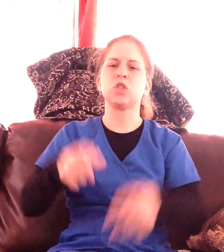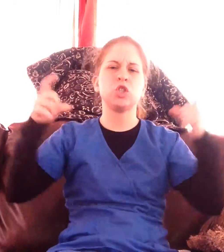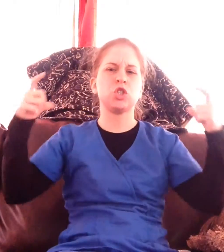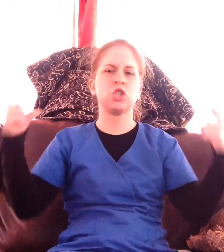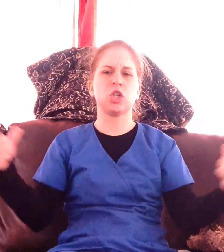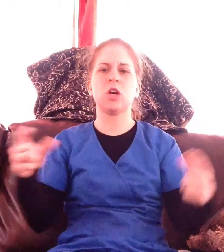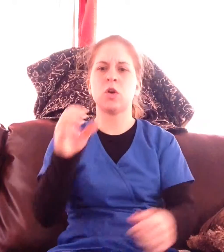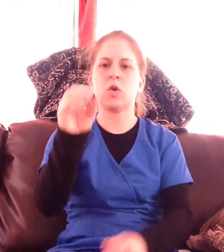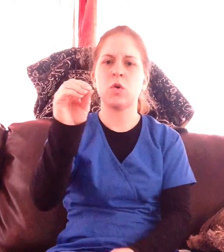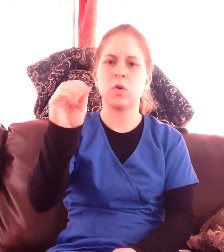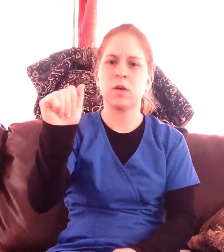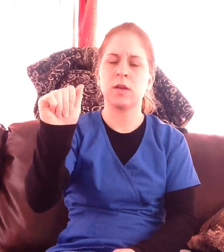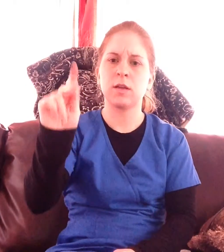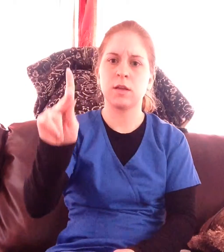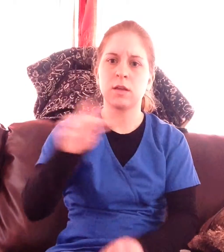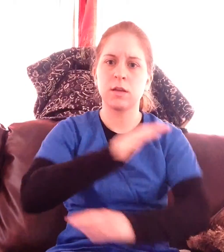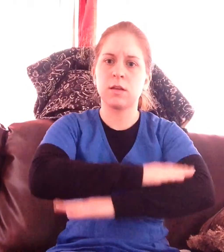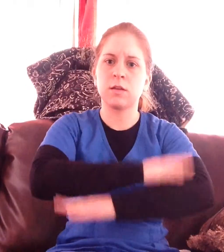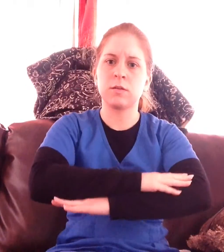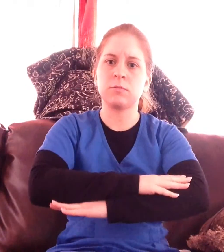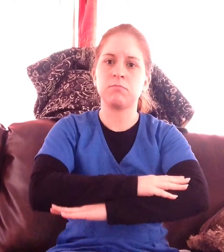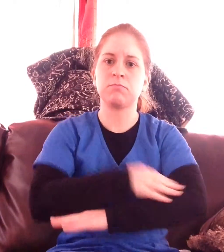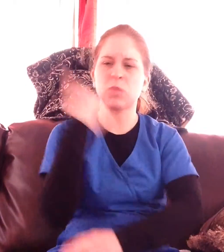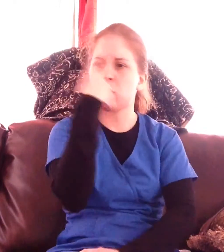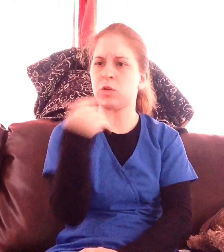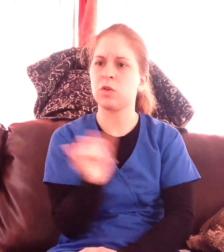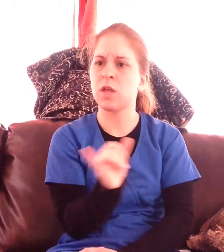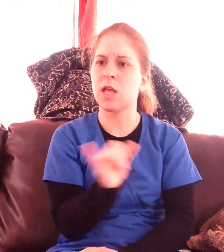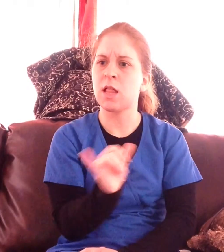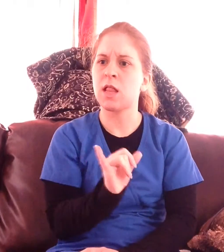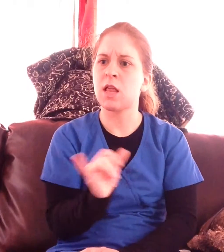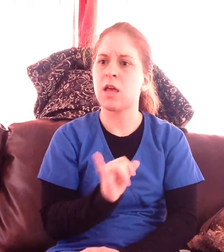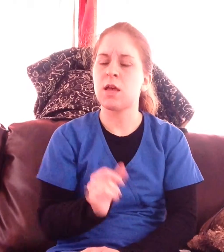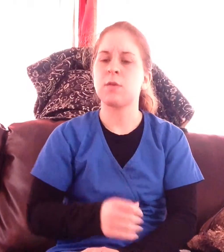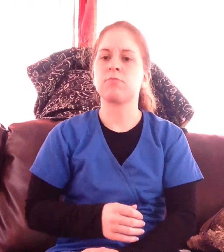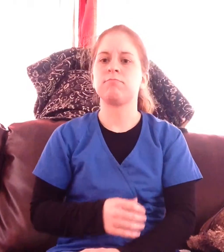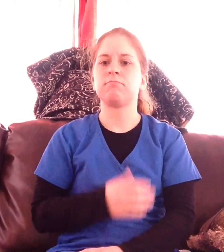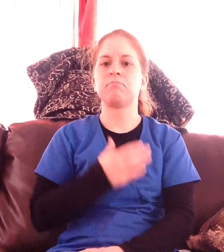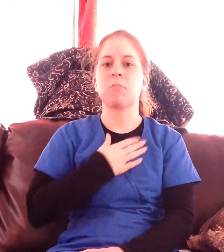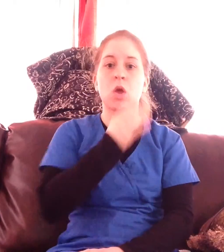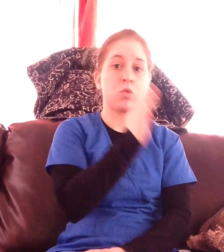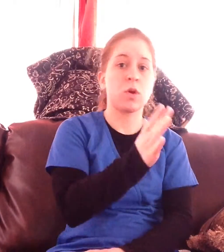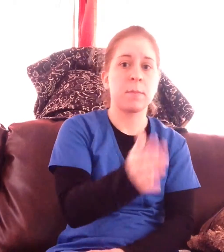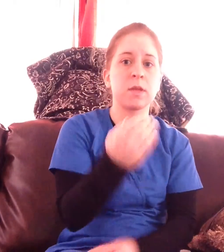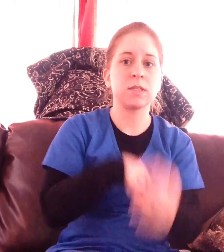grandmother's kitchen. Here is where our family meets every Sunday evening.